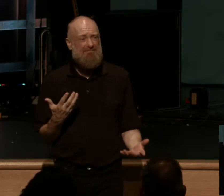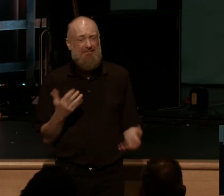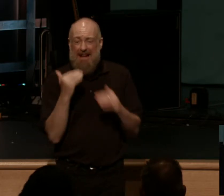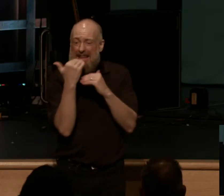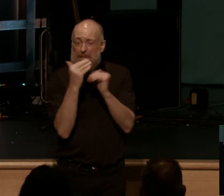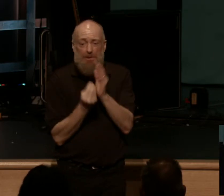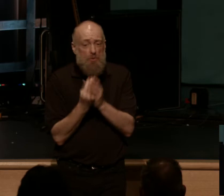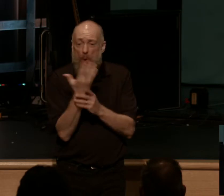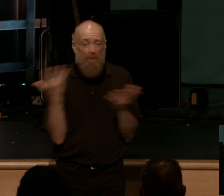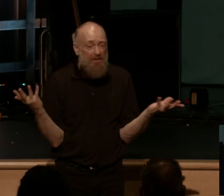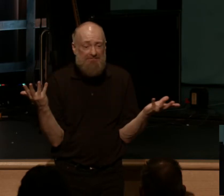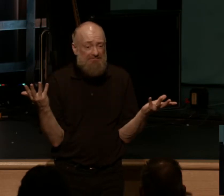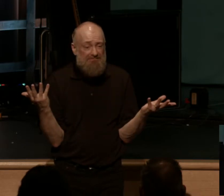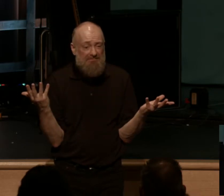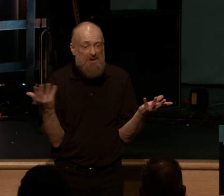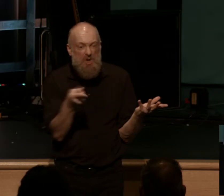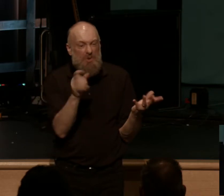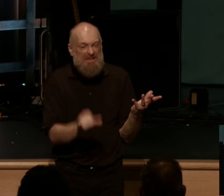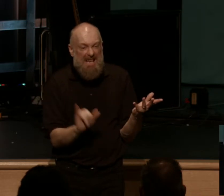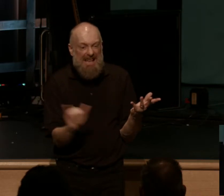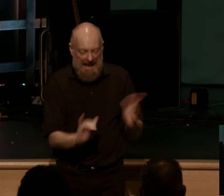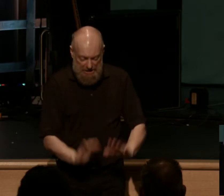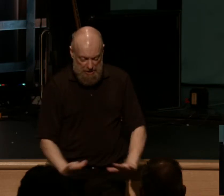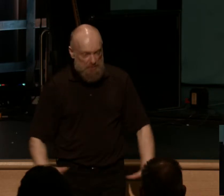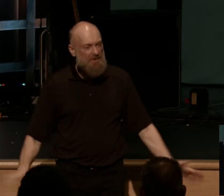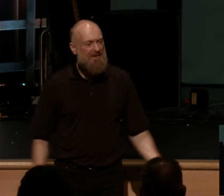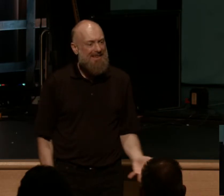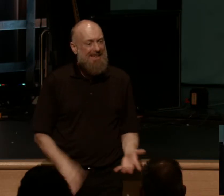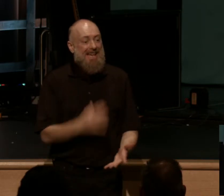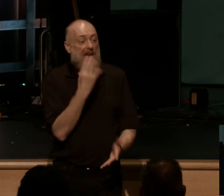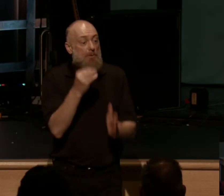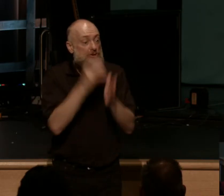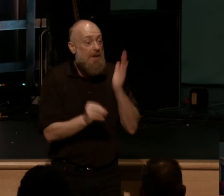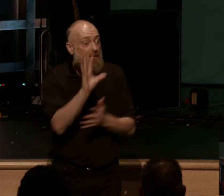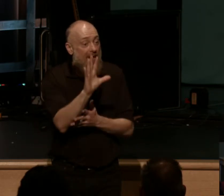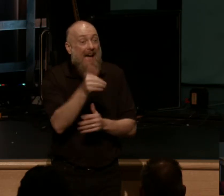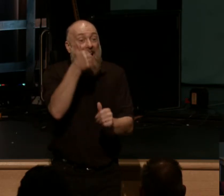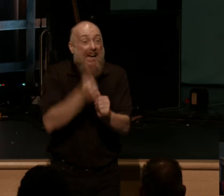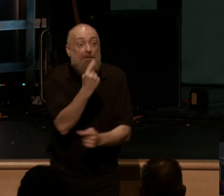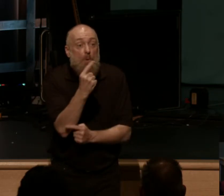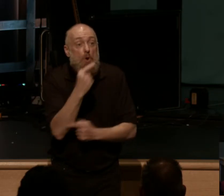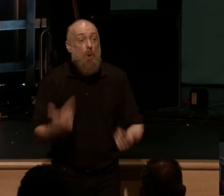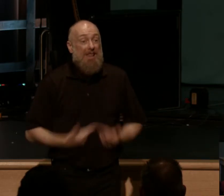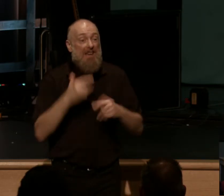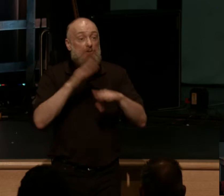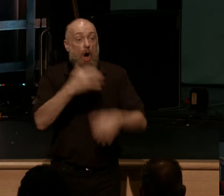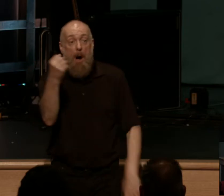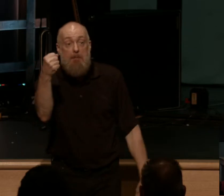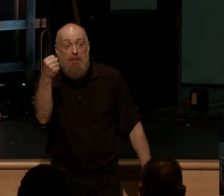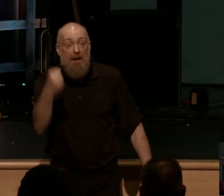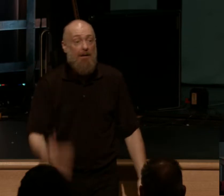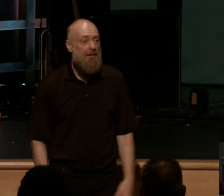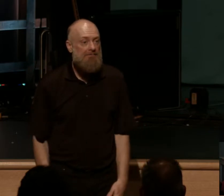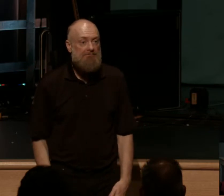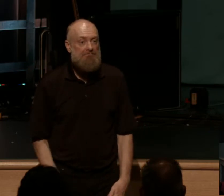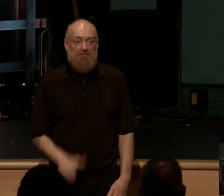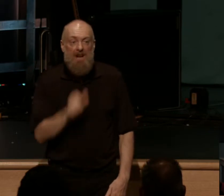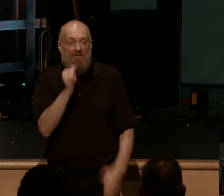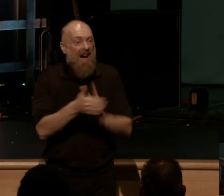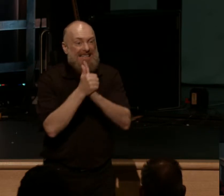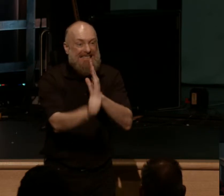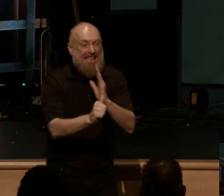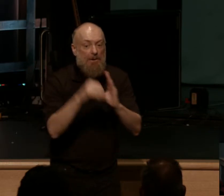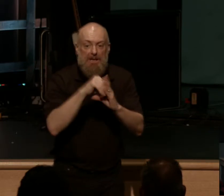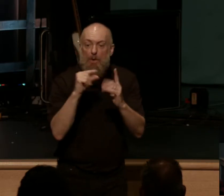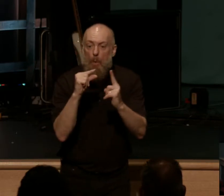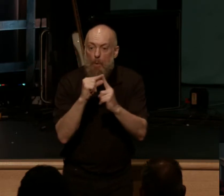we'll never get to. We will remain as children. Hebrews 5 says this, everyone who lives on milk is unskilled in the word